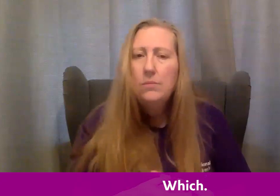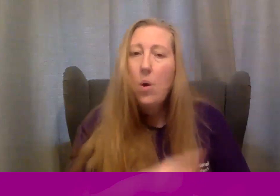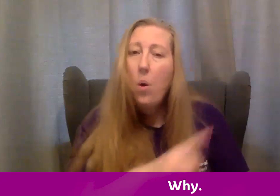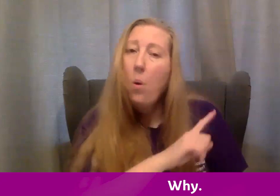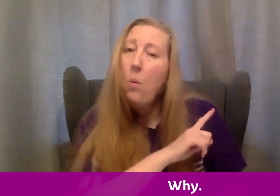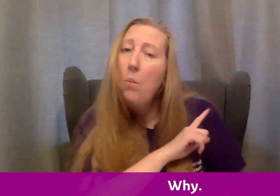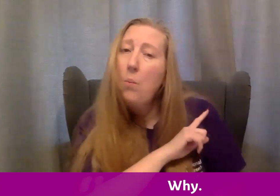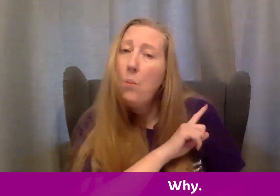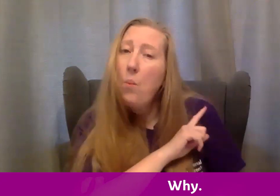Why?